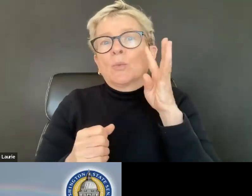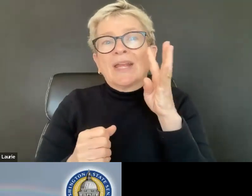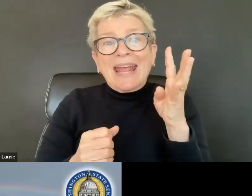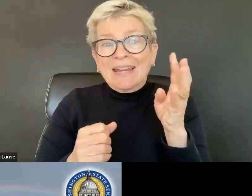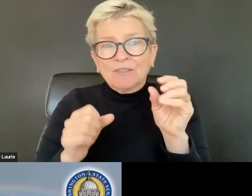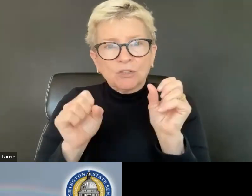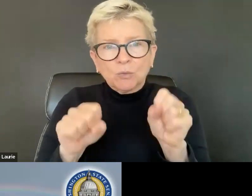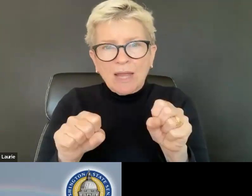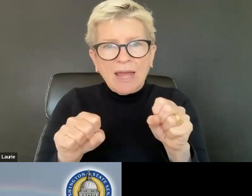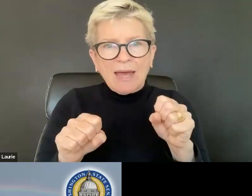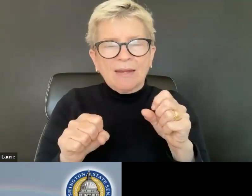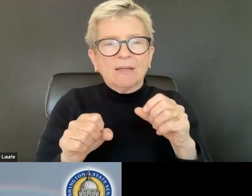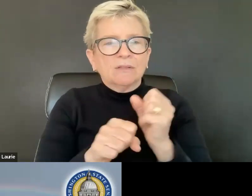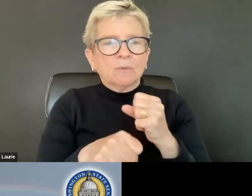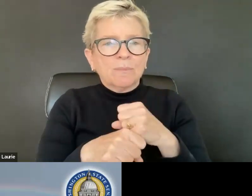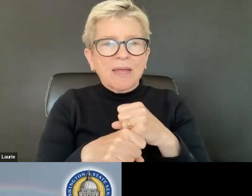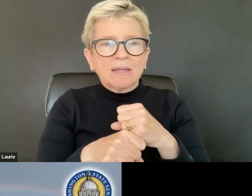get in terms of making